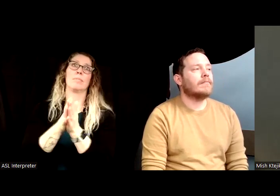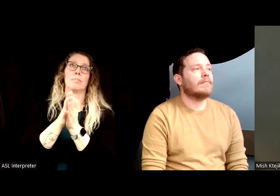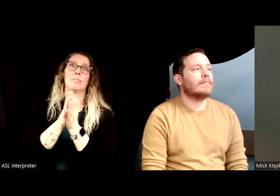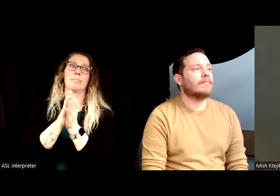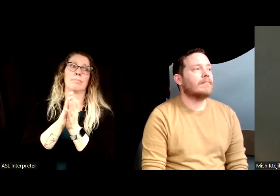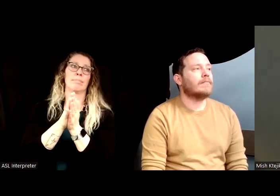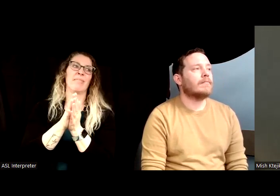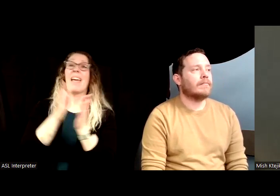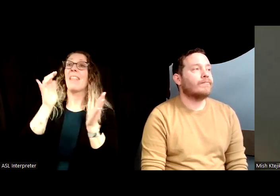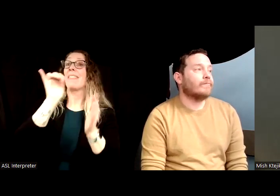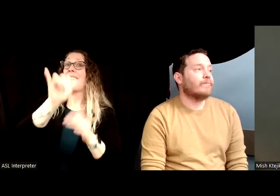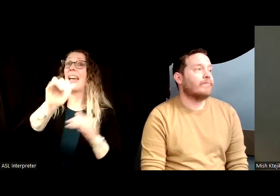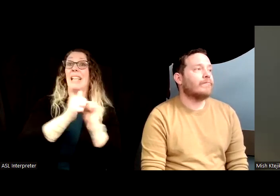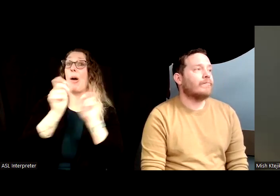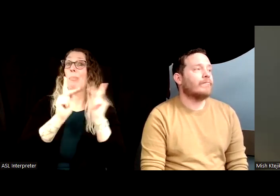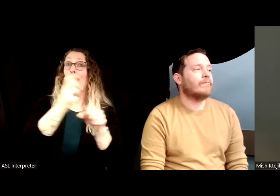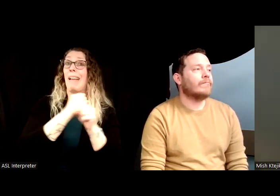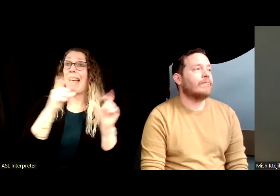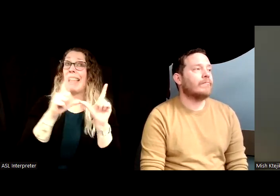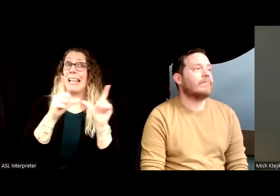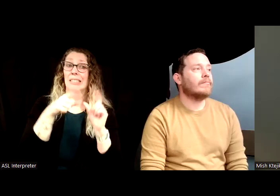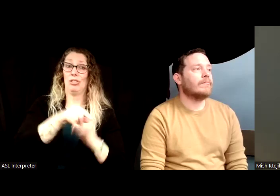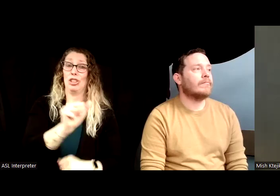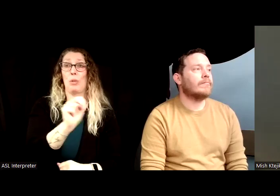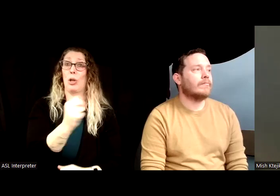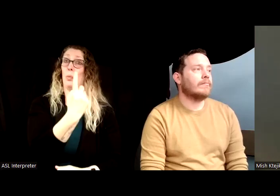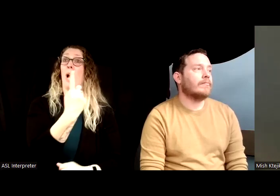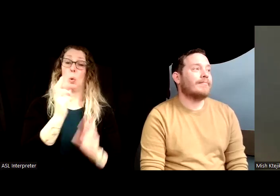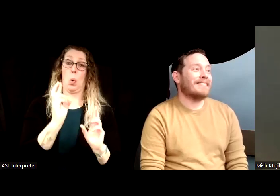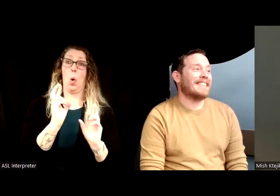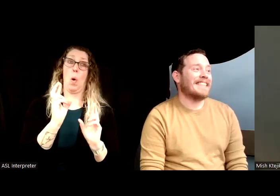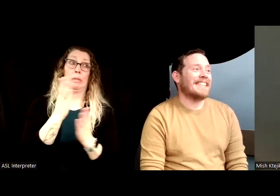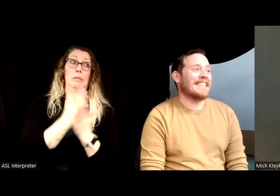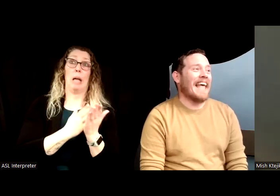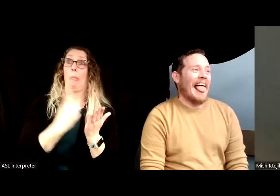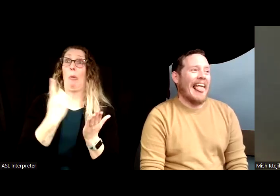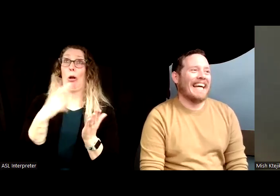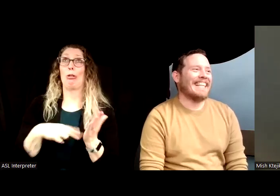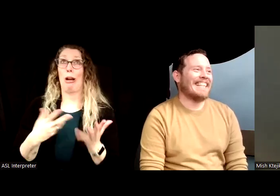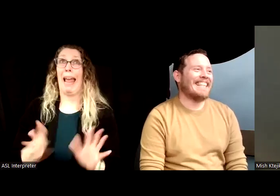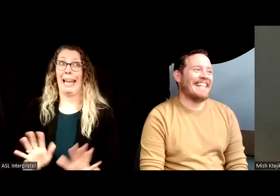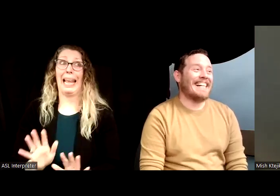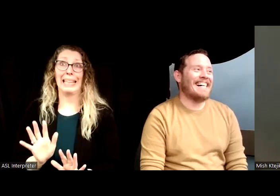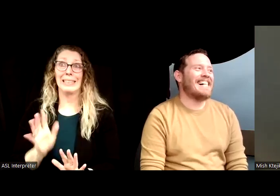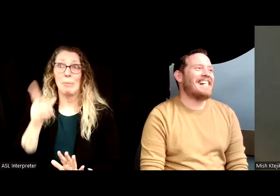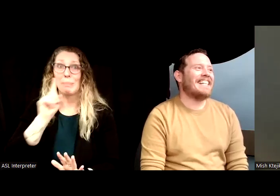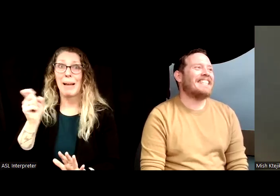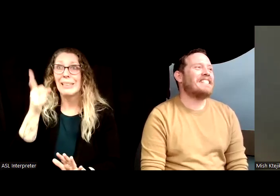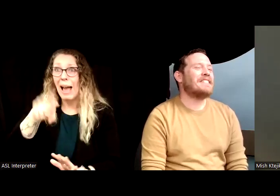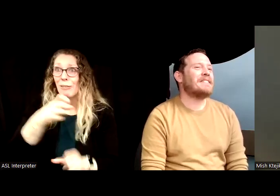This is how you guys, people got licensed as of January 1, so hopefully somebody read it. Get a